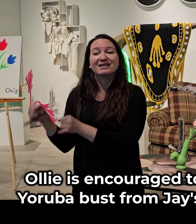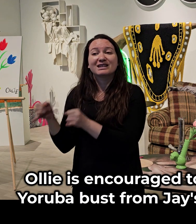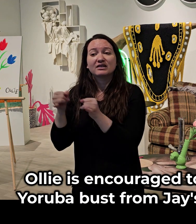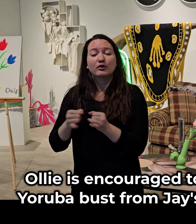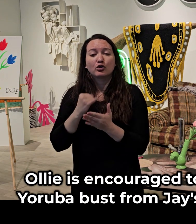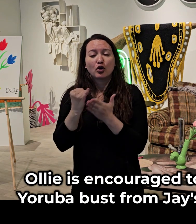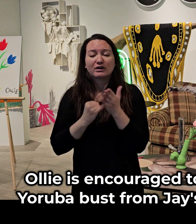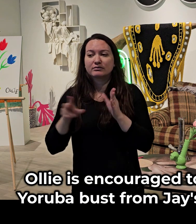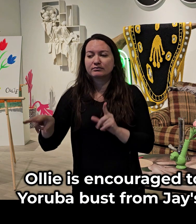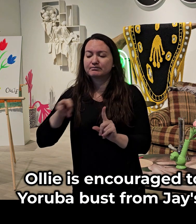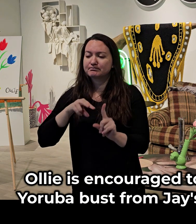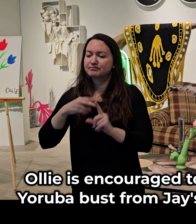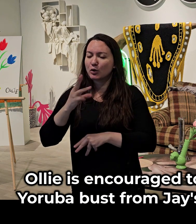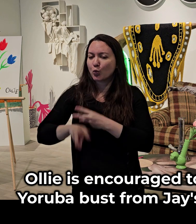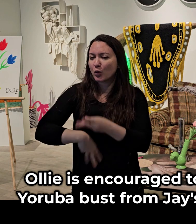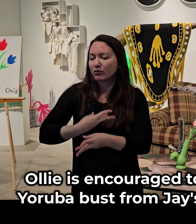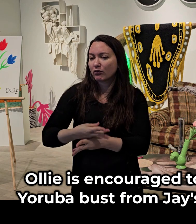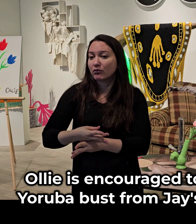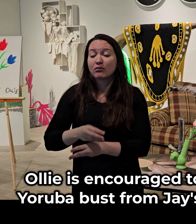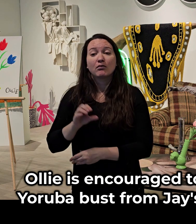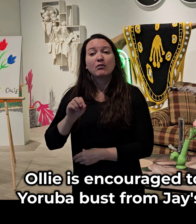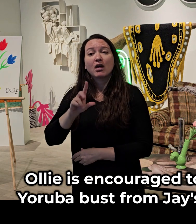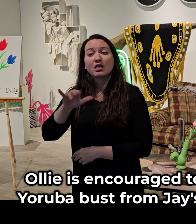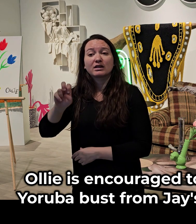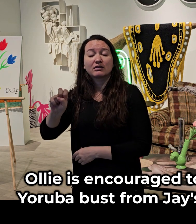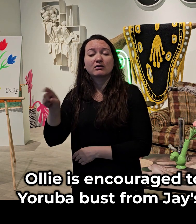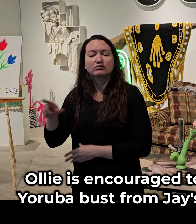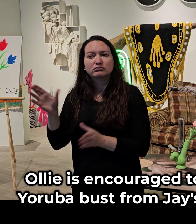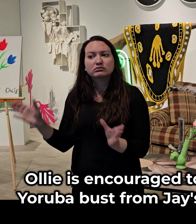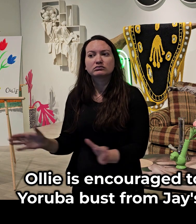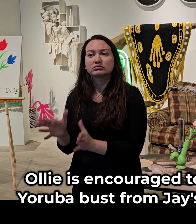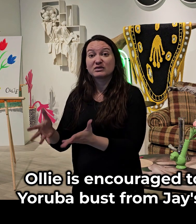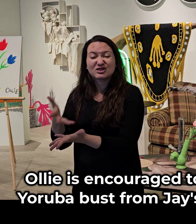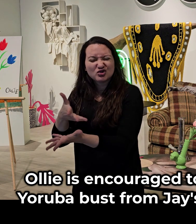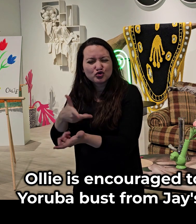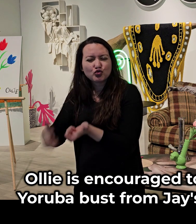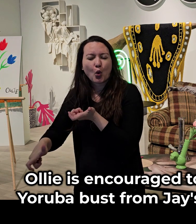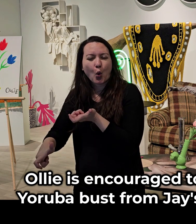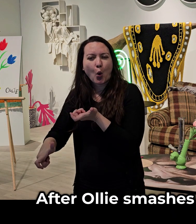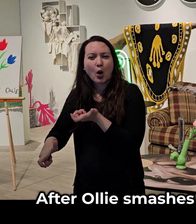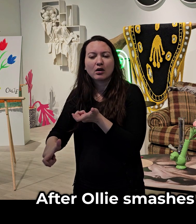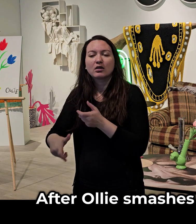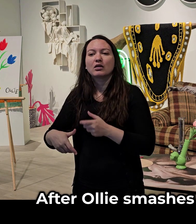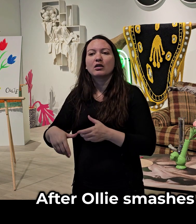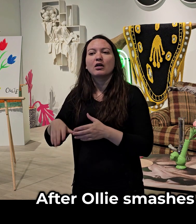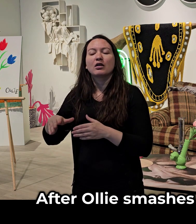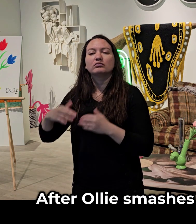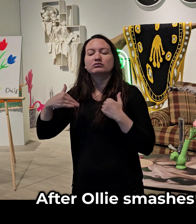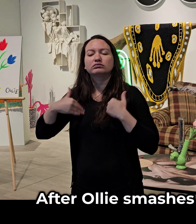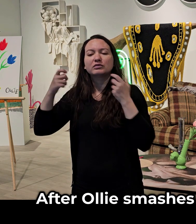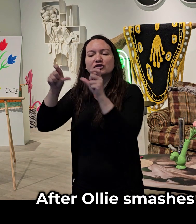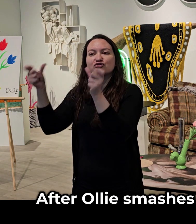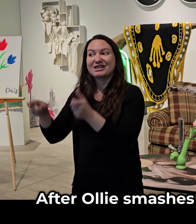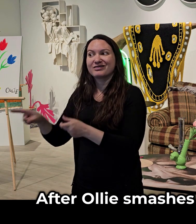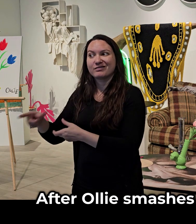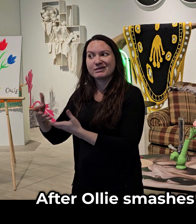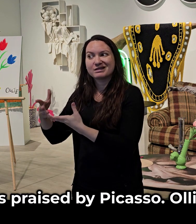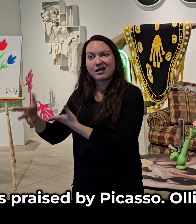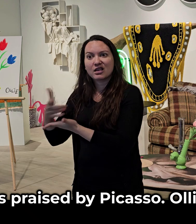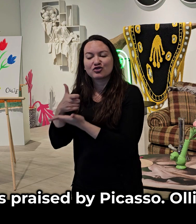encouraged to destroy a Yoruba bust from Jay's collection. After Ollie smashes the bust, he is praised